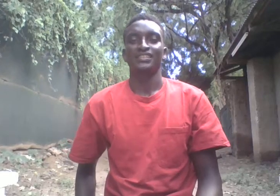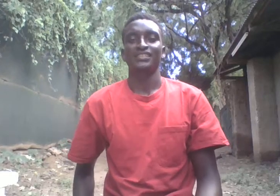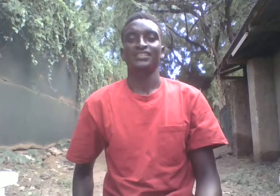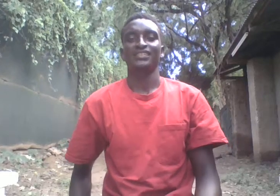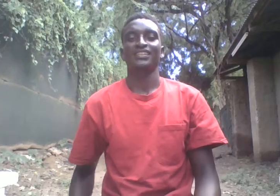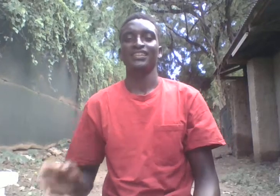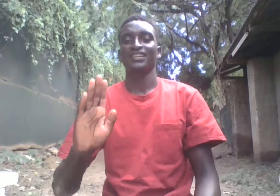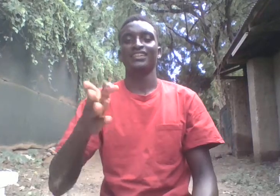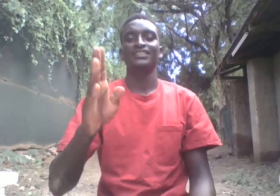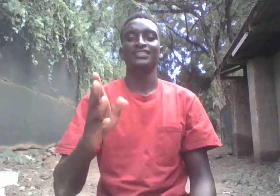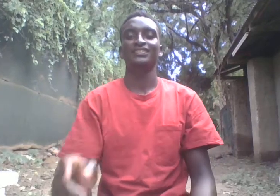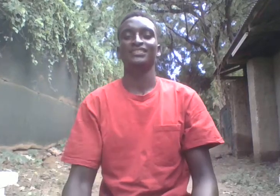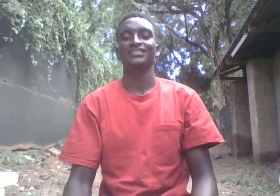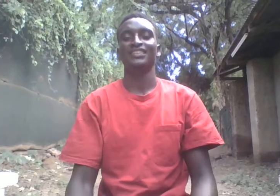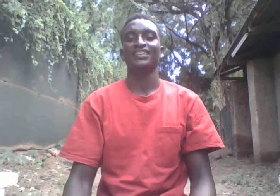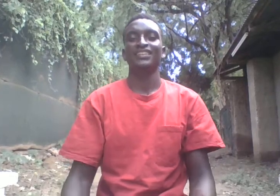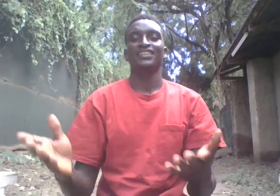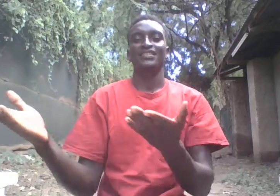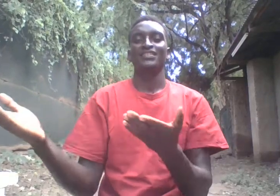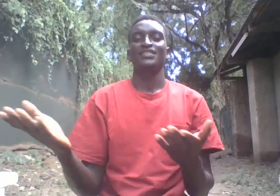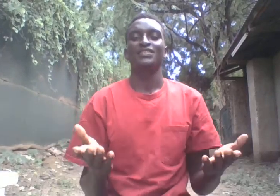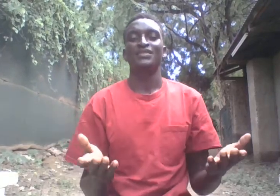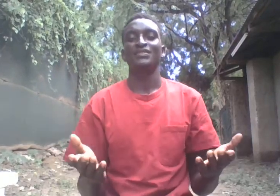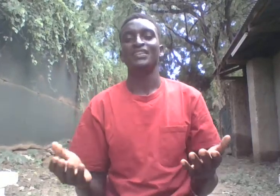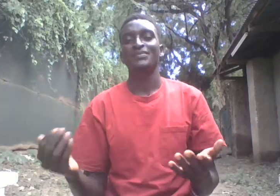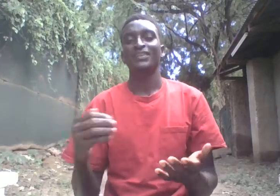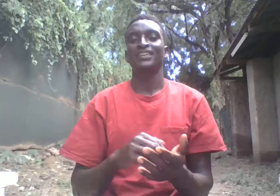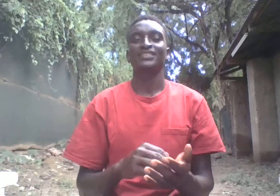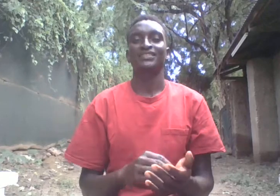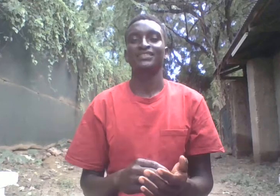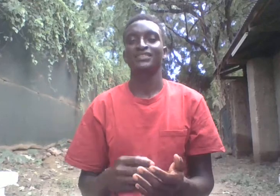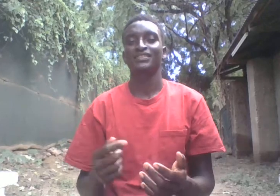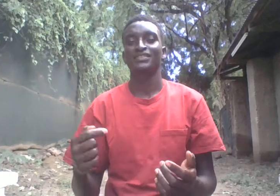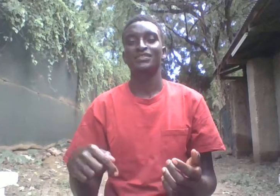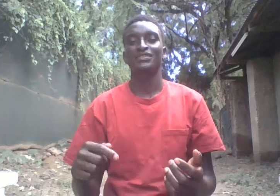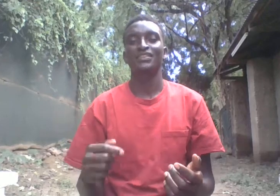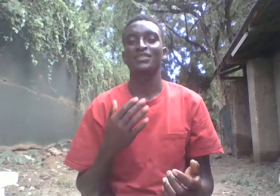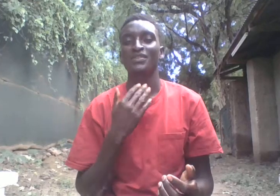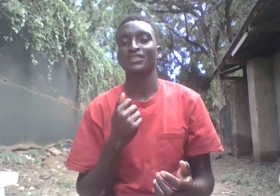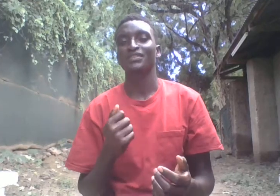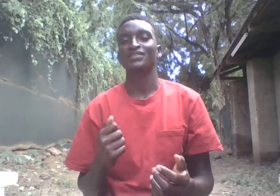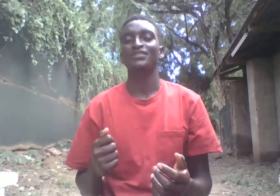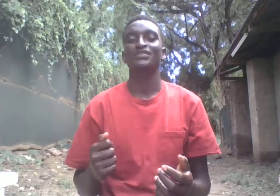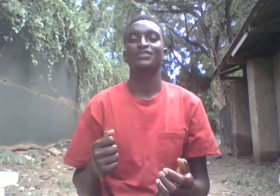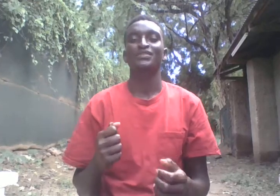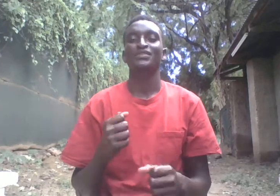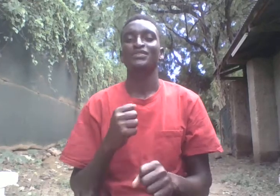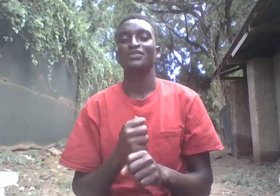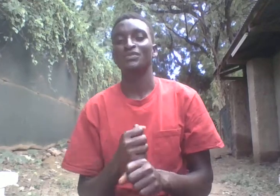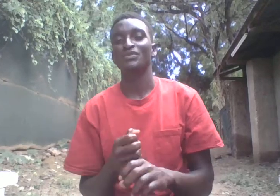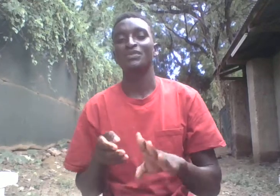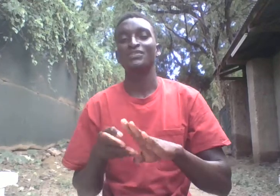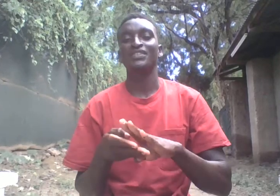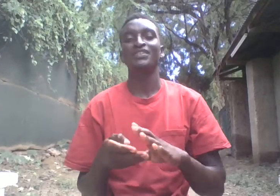Yes, hello, welcome again. Today we want to do a video